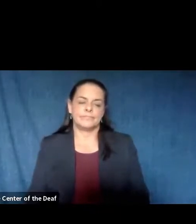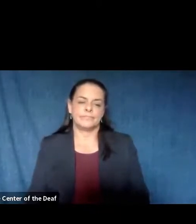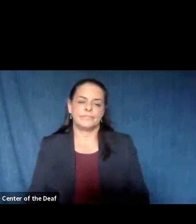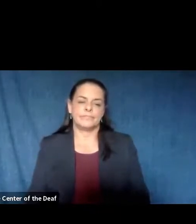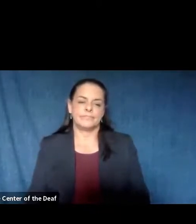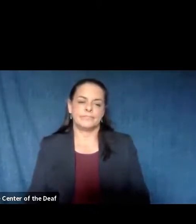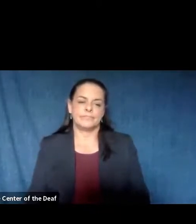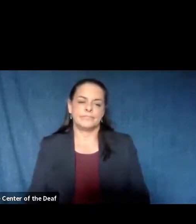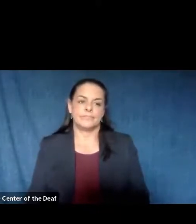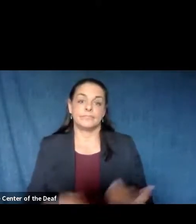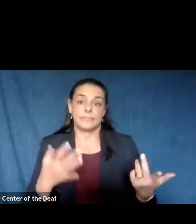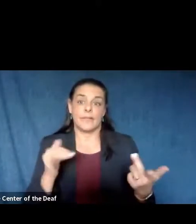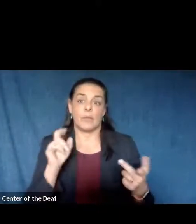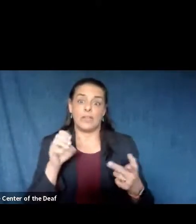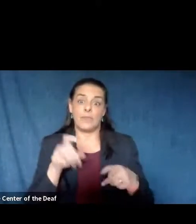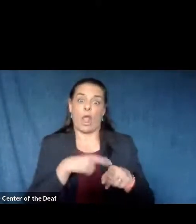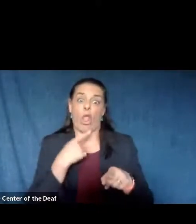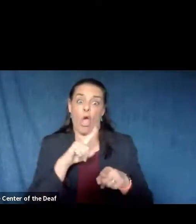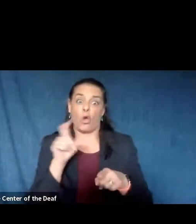This is long.